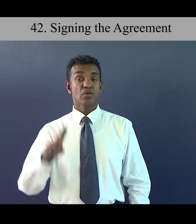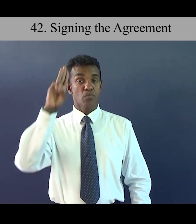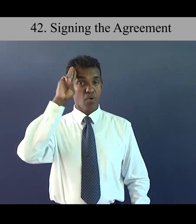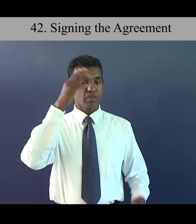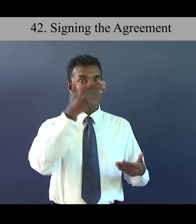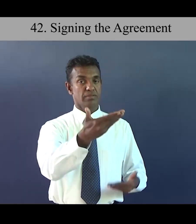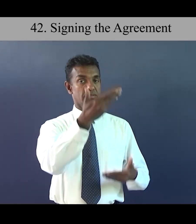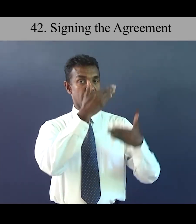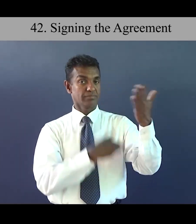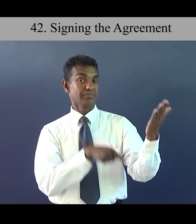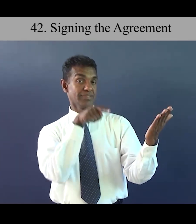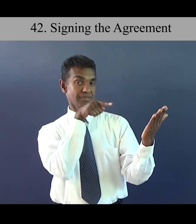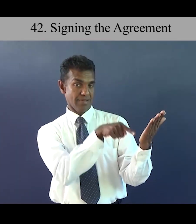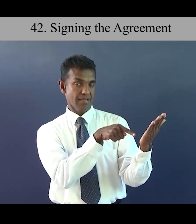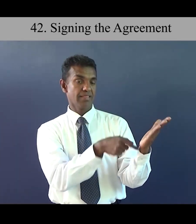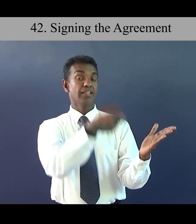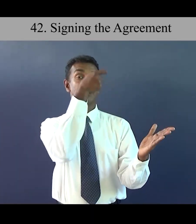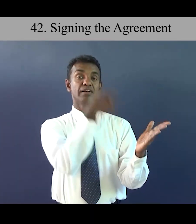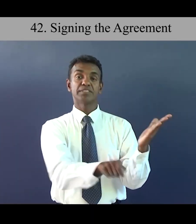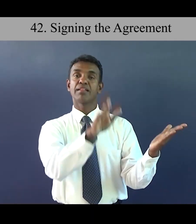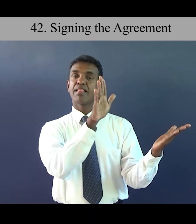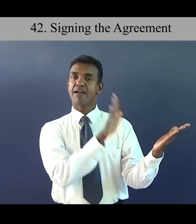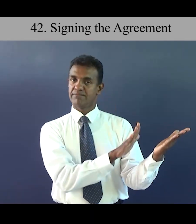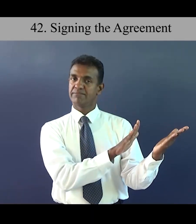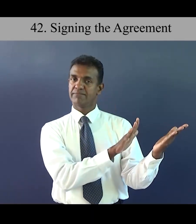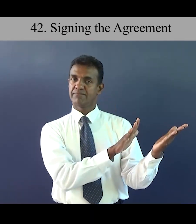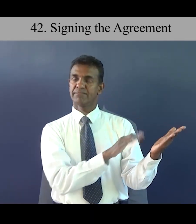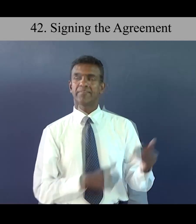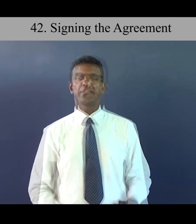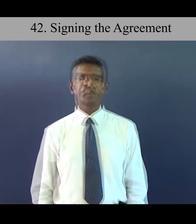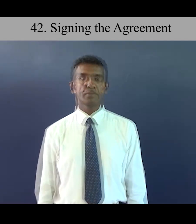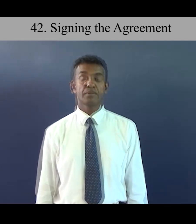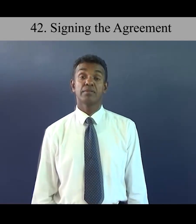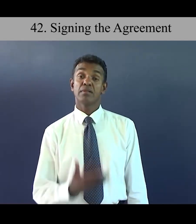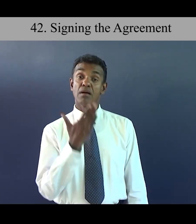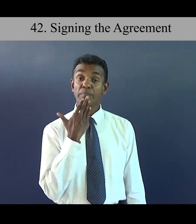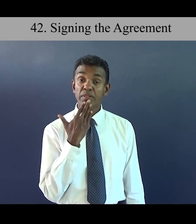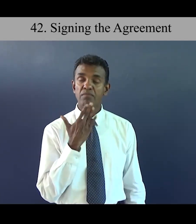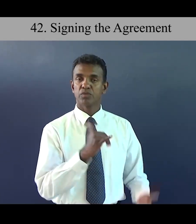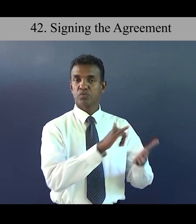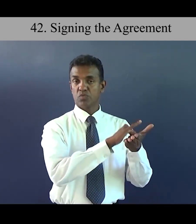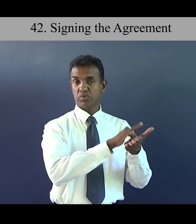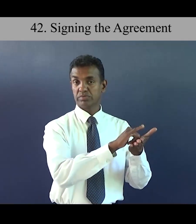30 countries will be able to sign this agreement from the 30th of